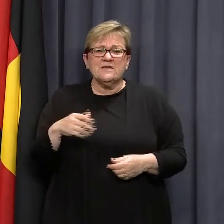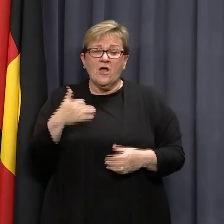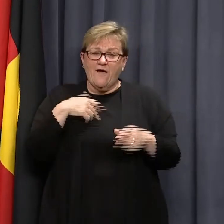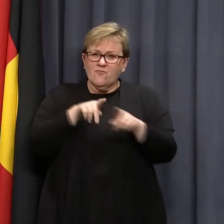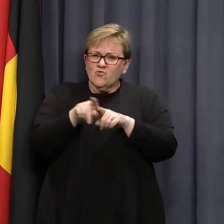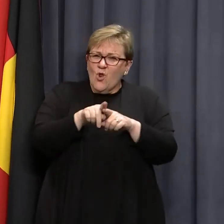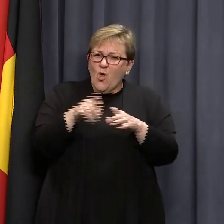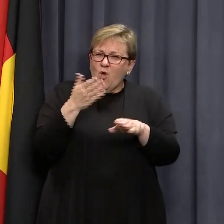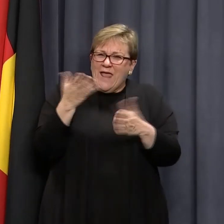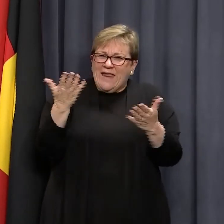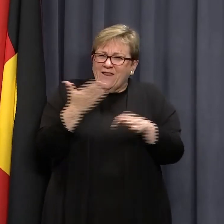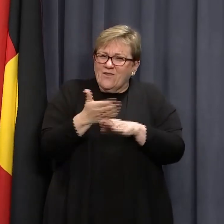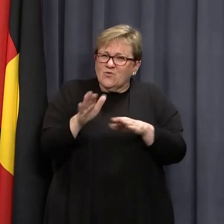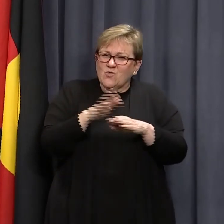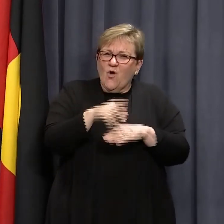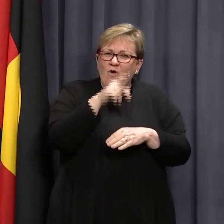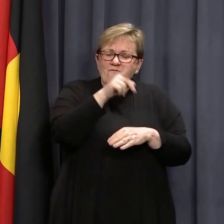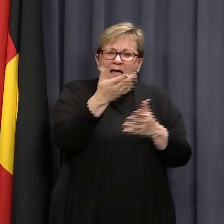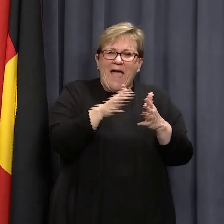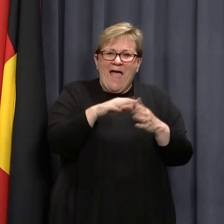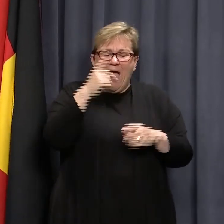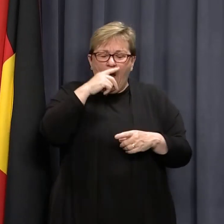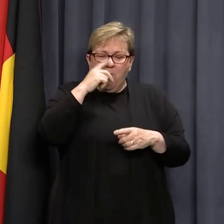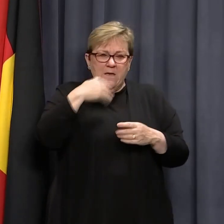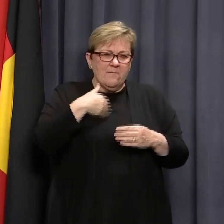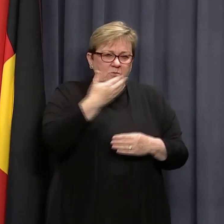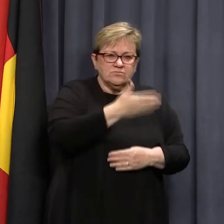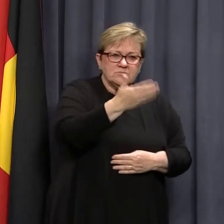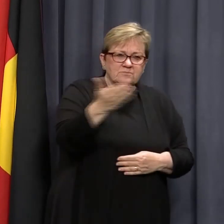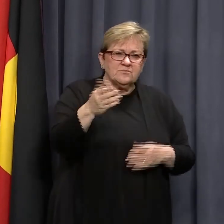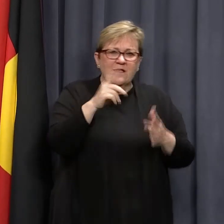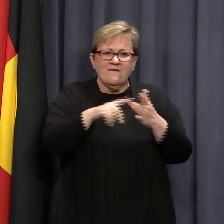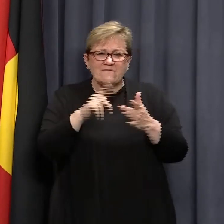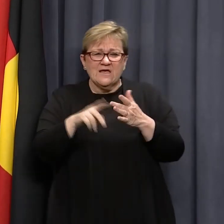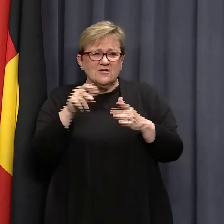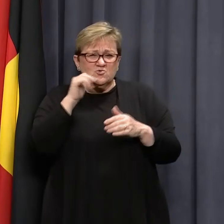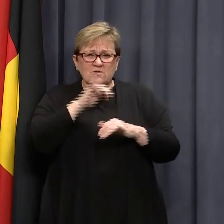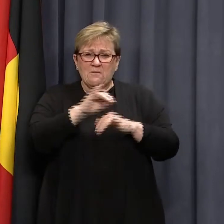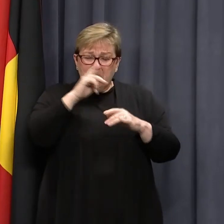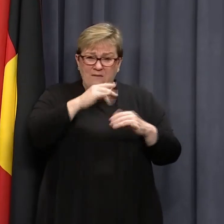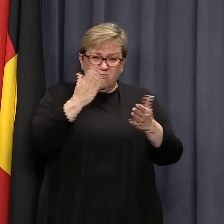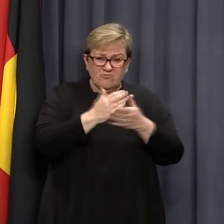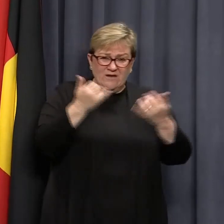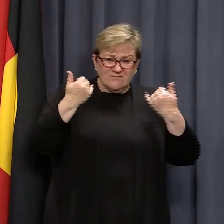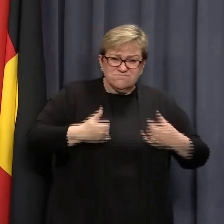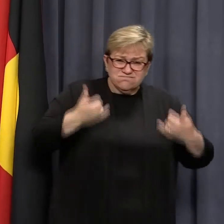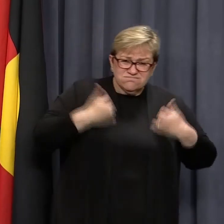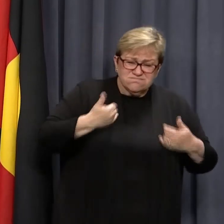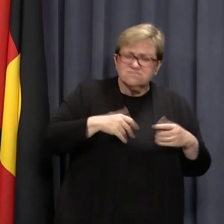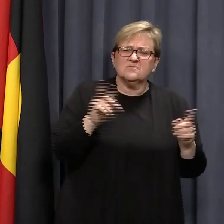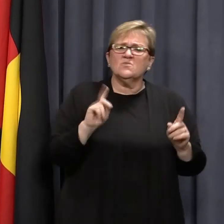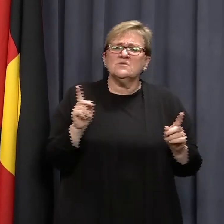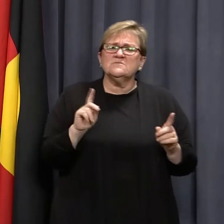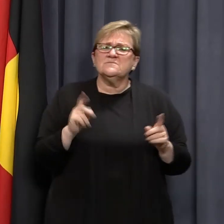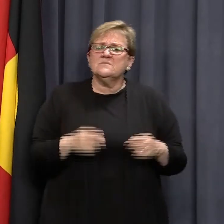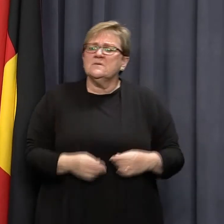anything new about those transmissions or their infections? How ill did these people get? Anything like that?